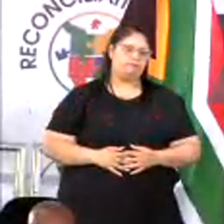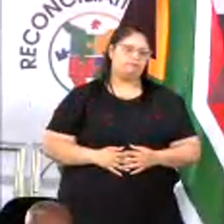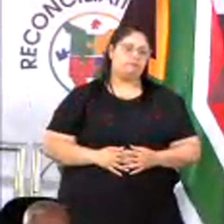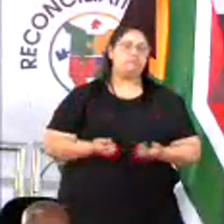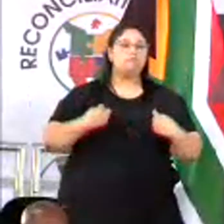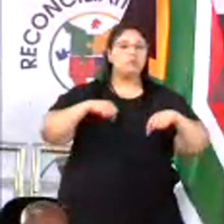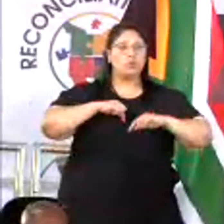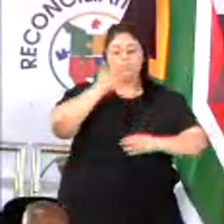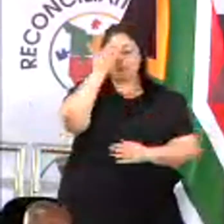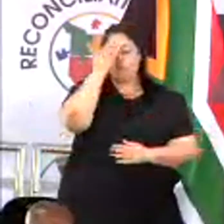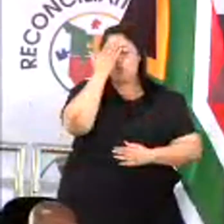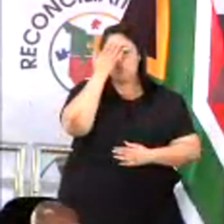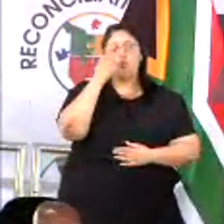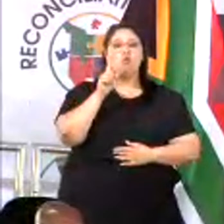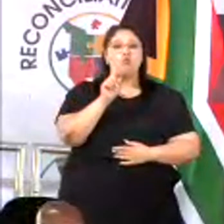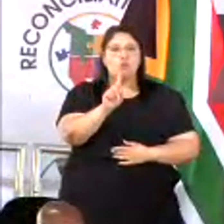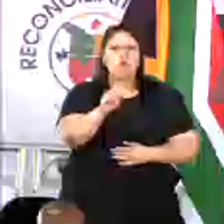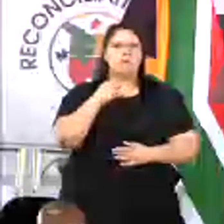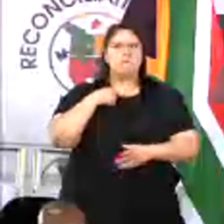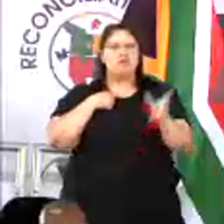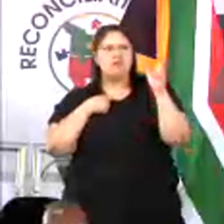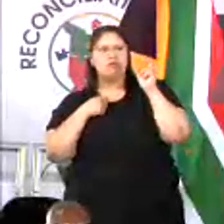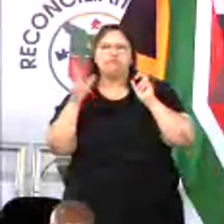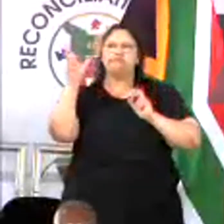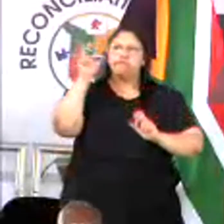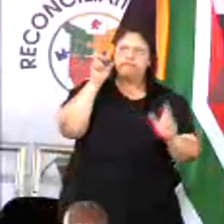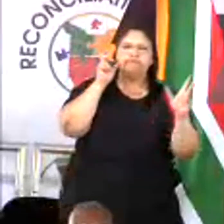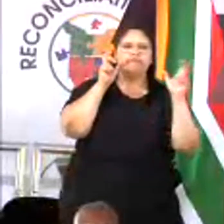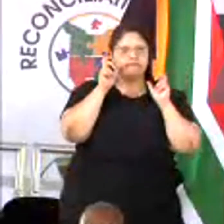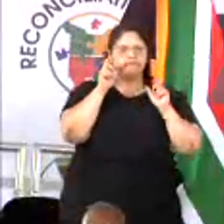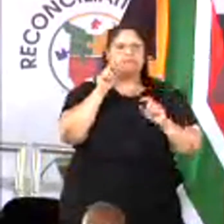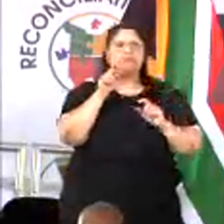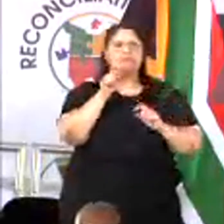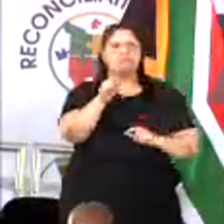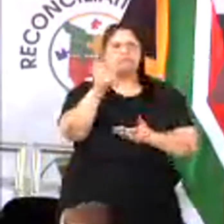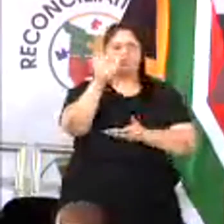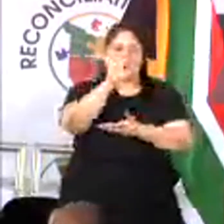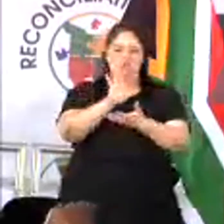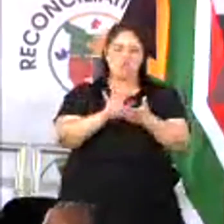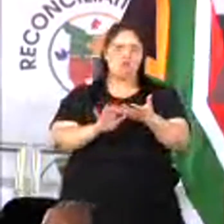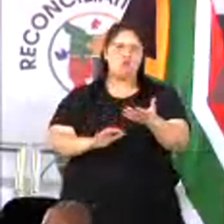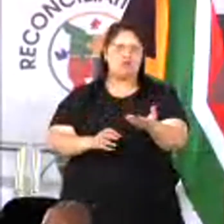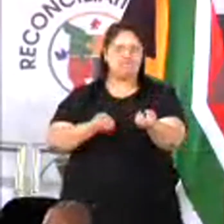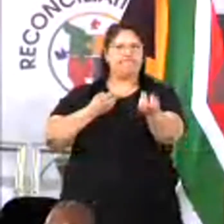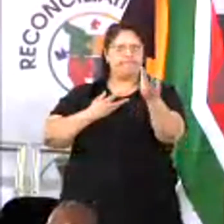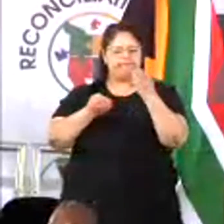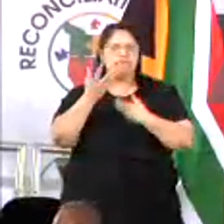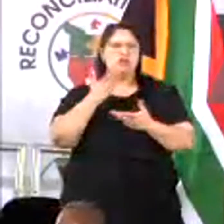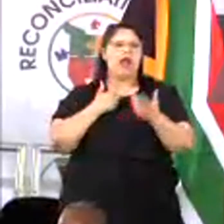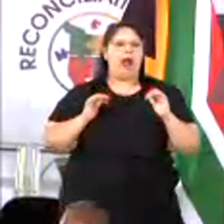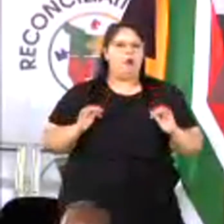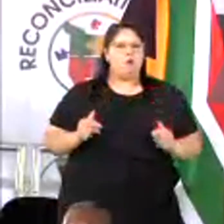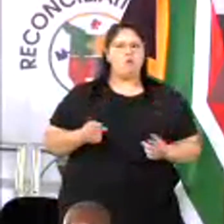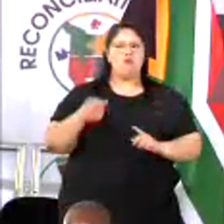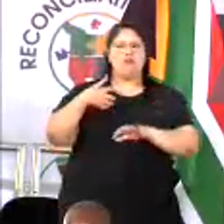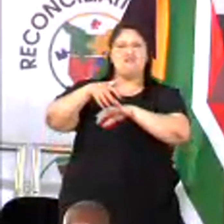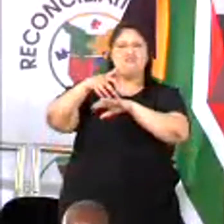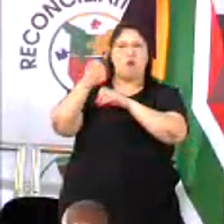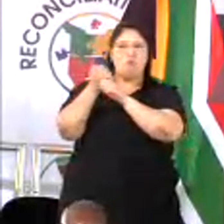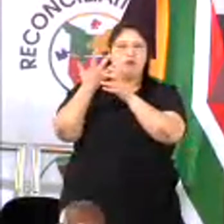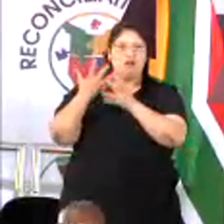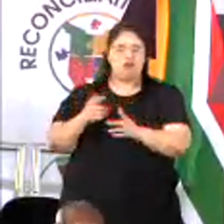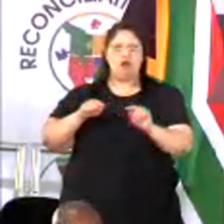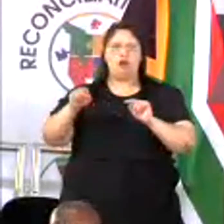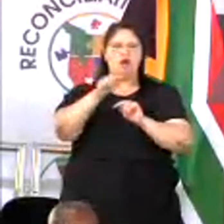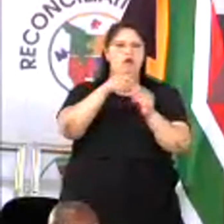We know, and I continuously hear the stories of how farm workers